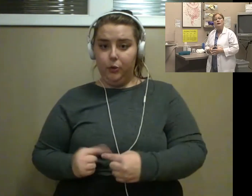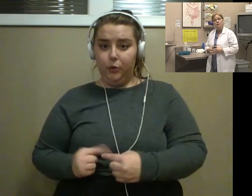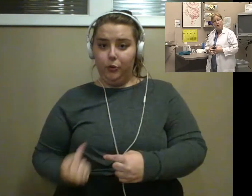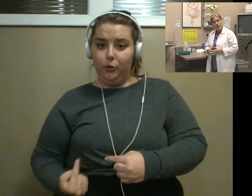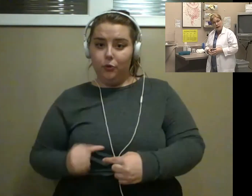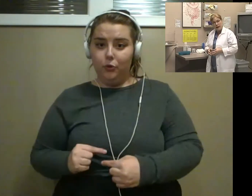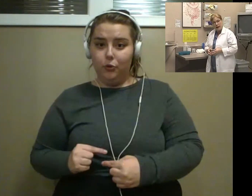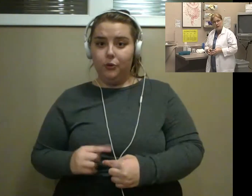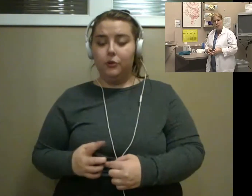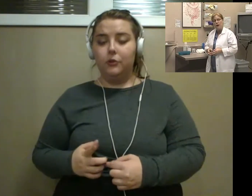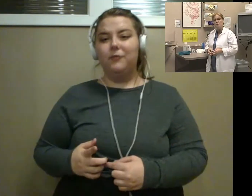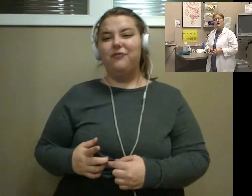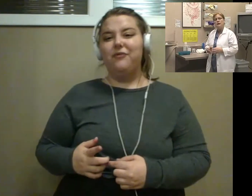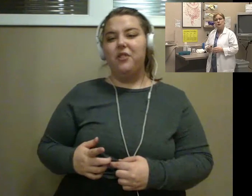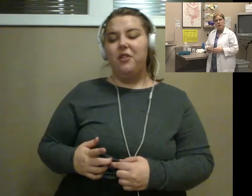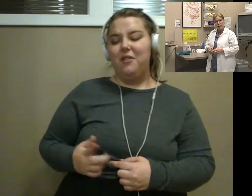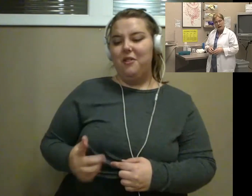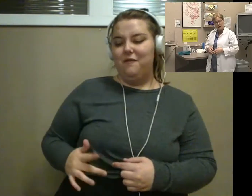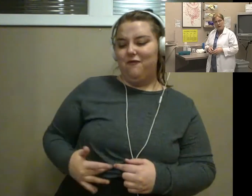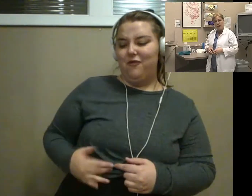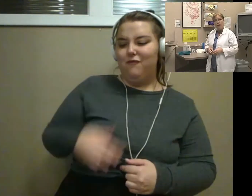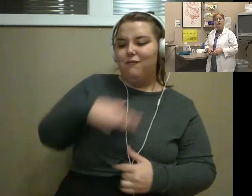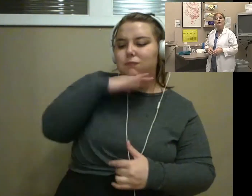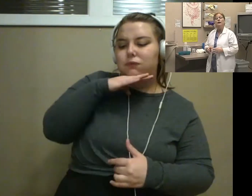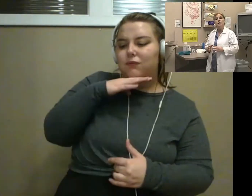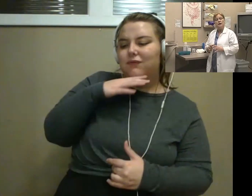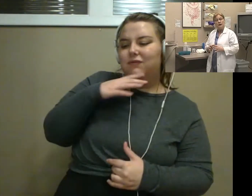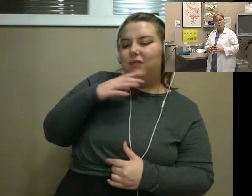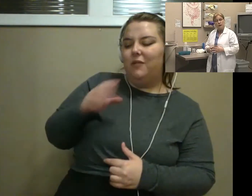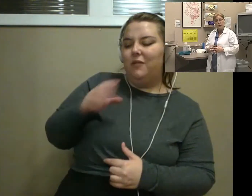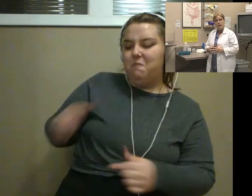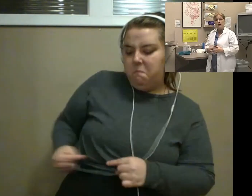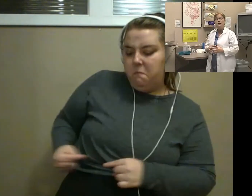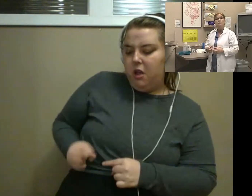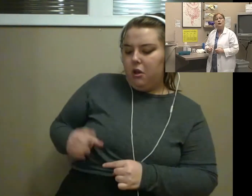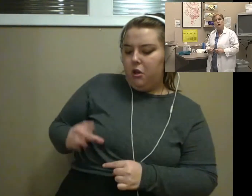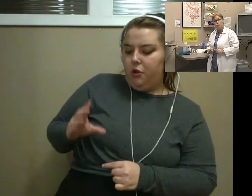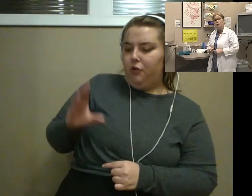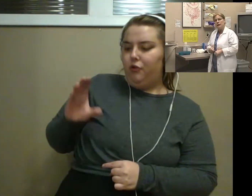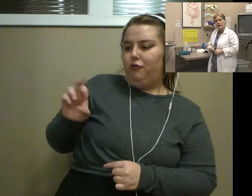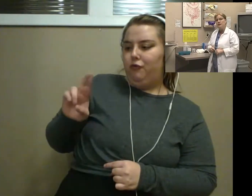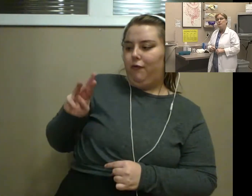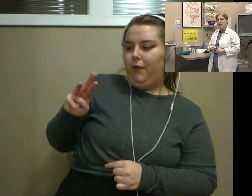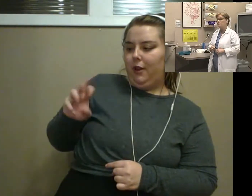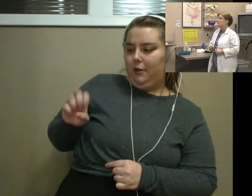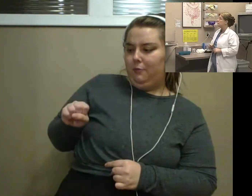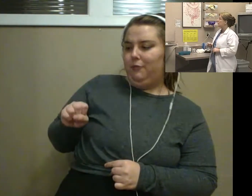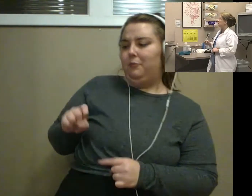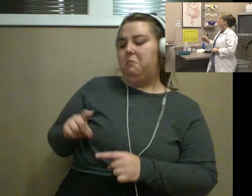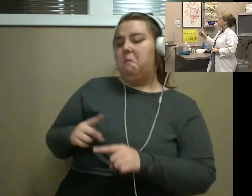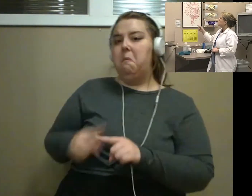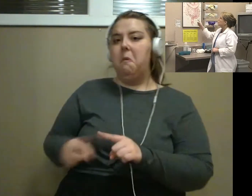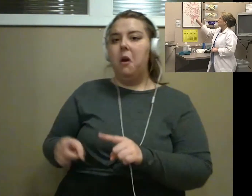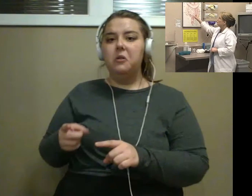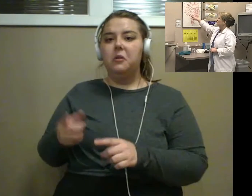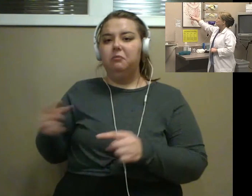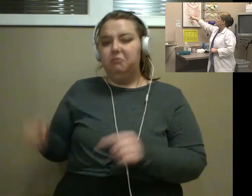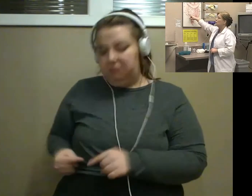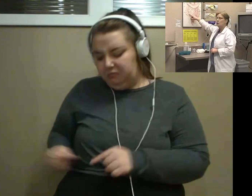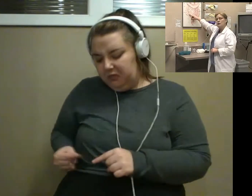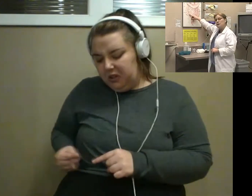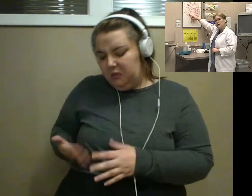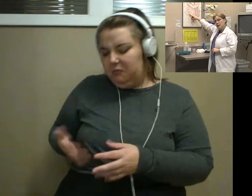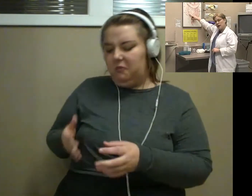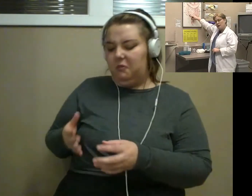cramping. They feel like gas cramps. They don't last very long. They can be intense, but they usually last a matter of seconds. When